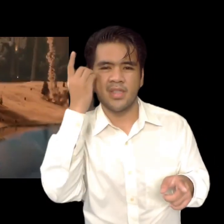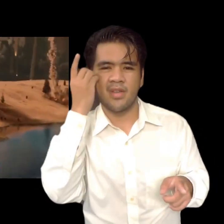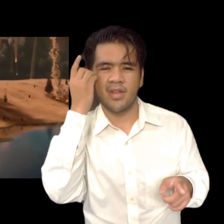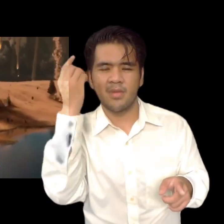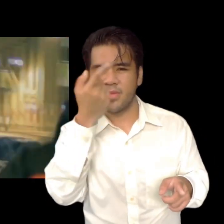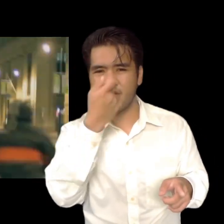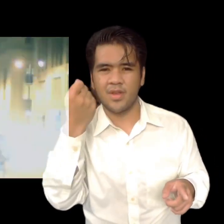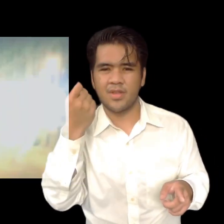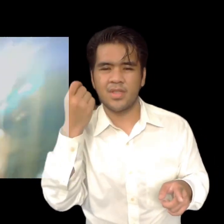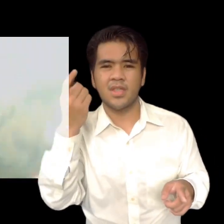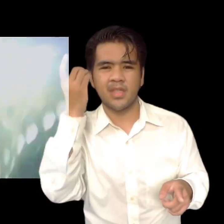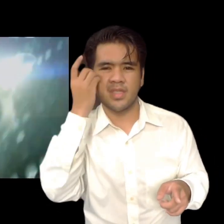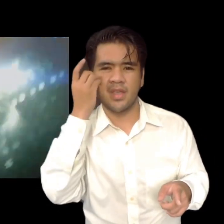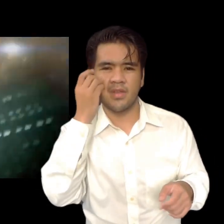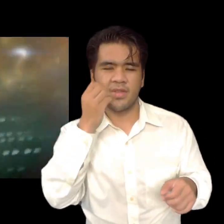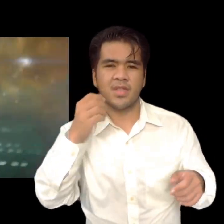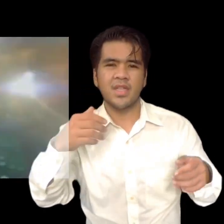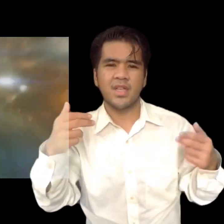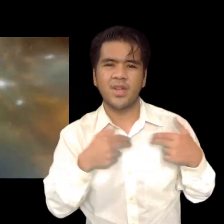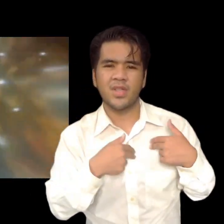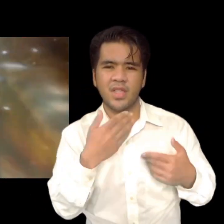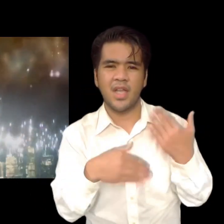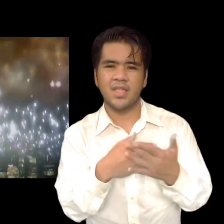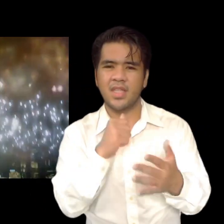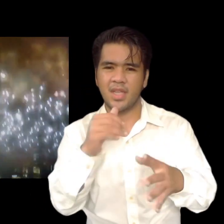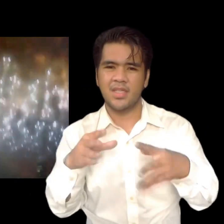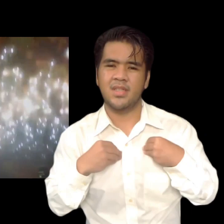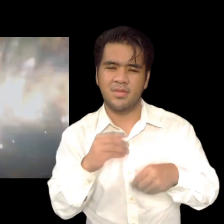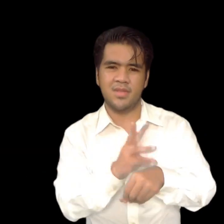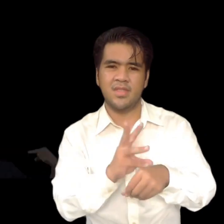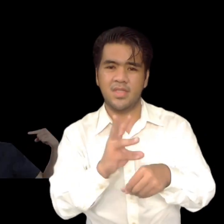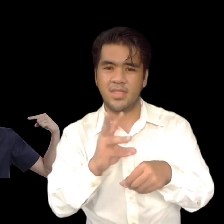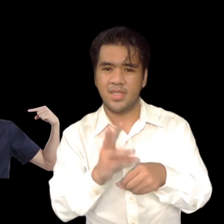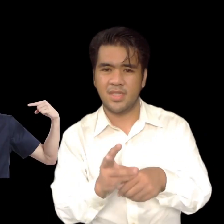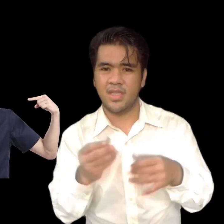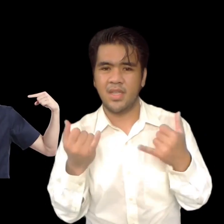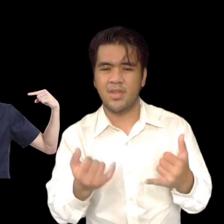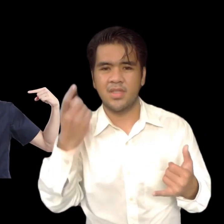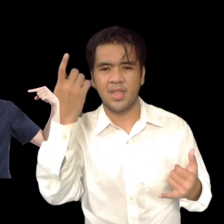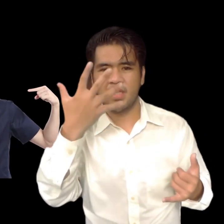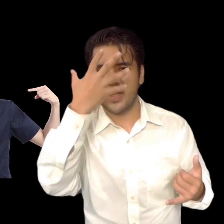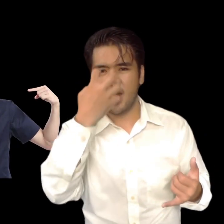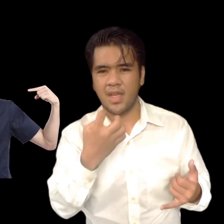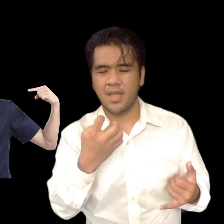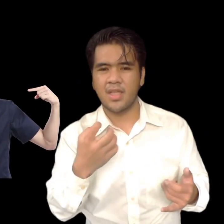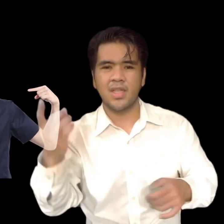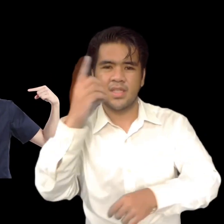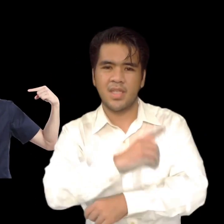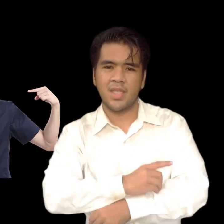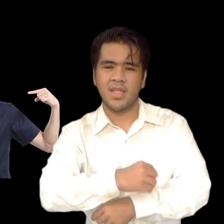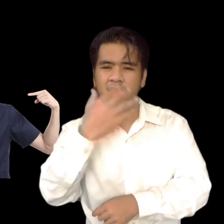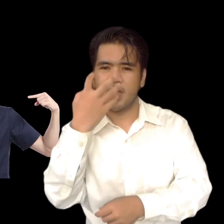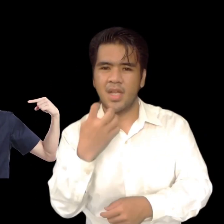up, and we shall be saved from it by being raptured out of the earth. But why do many people still believe in a pre-tribulation